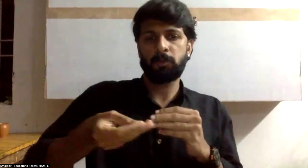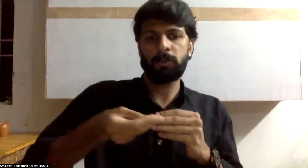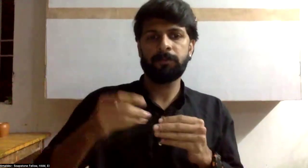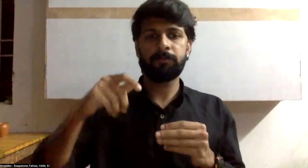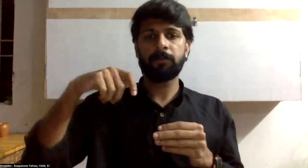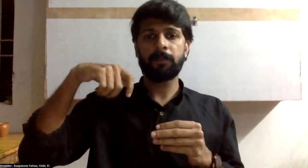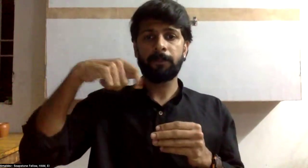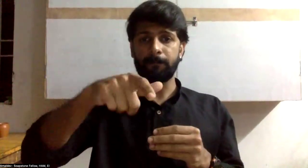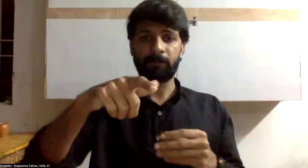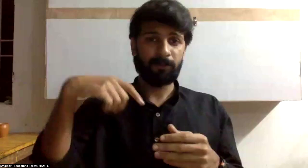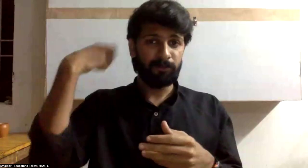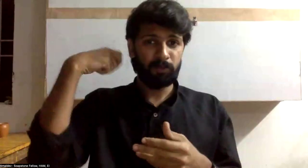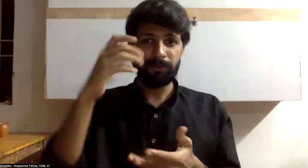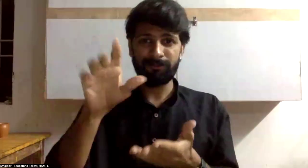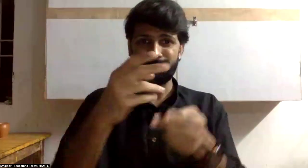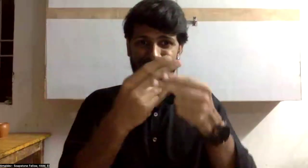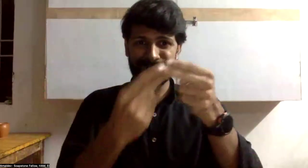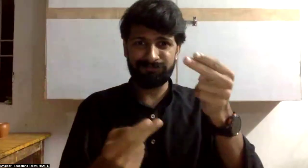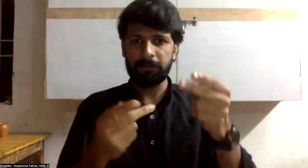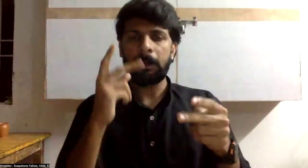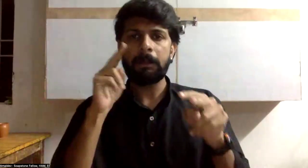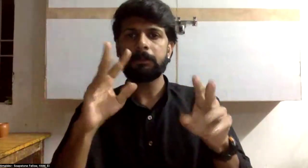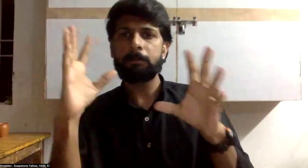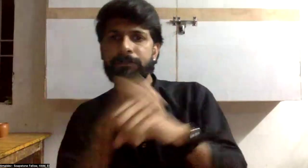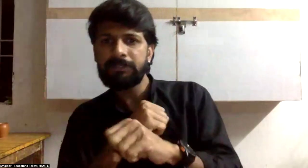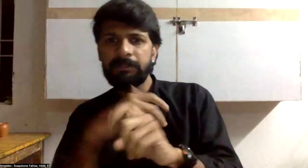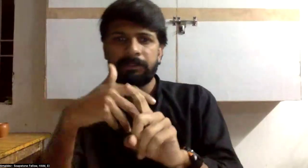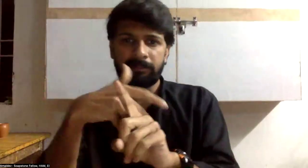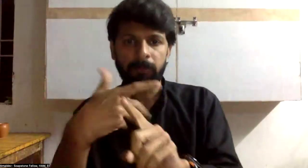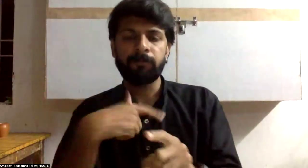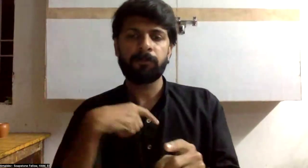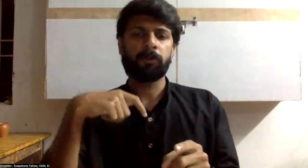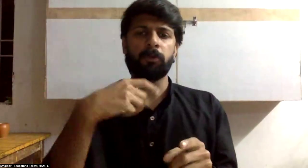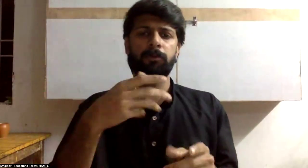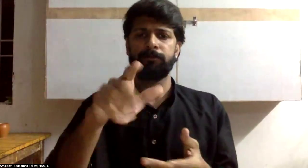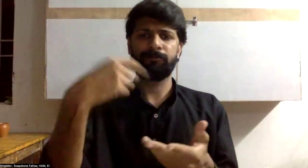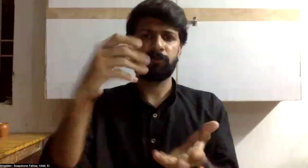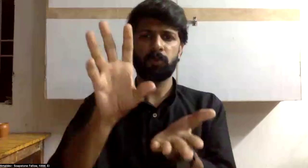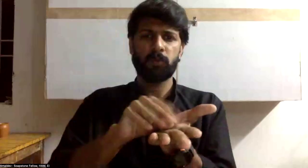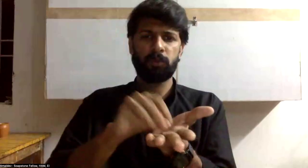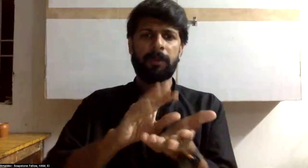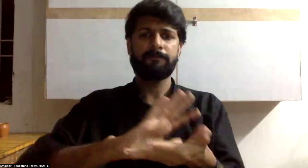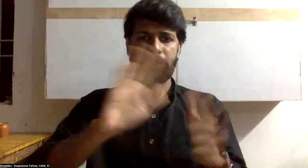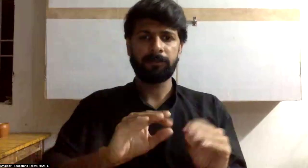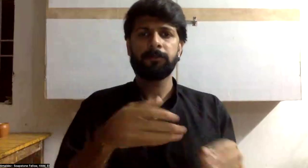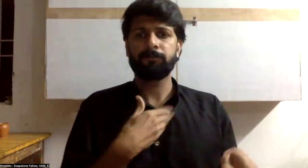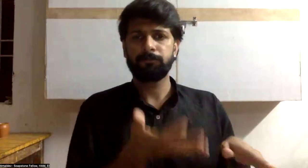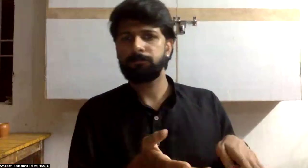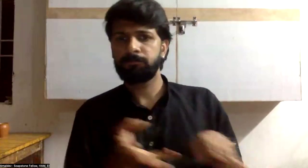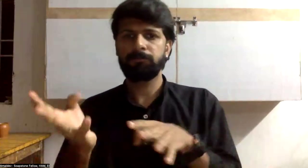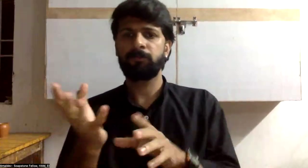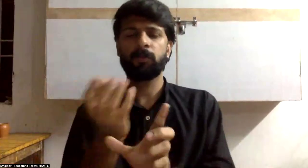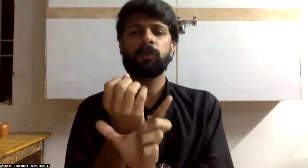for your support. So we'll be posting this very soon,